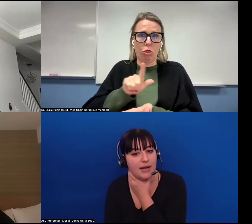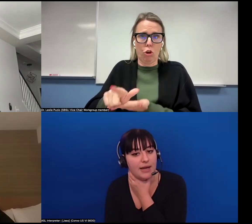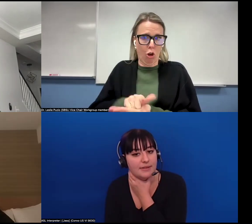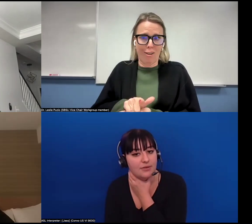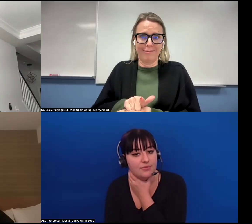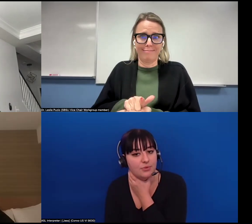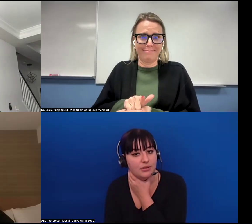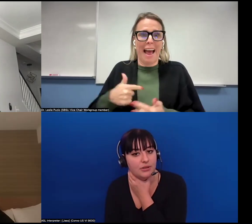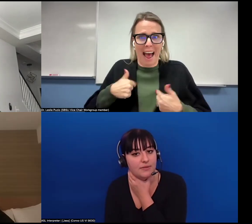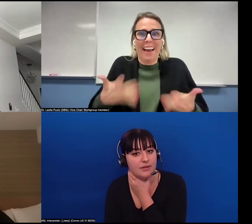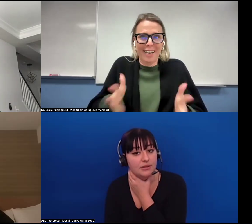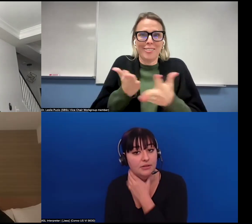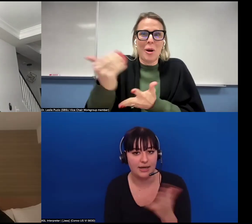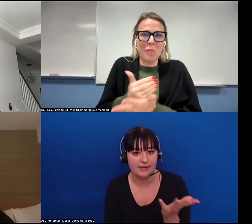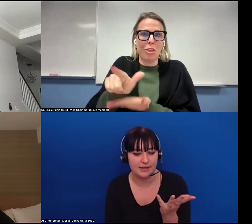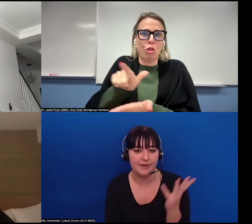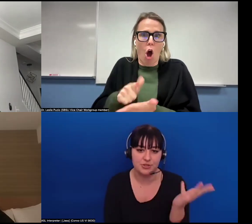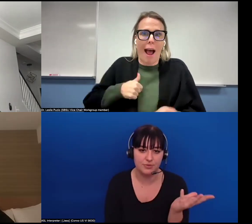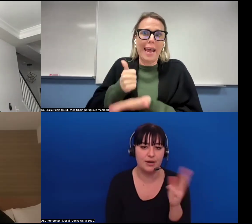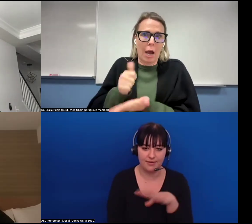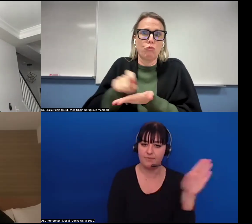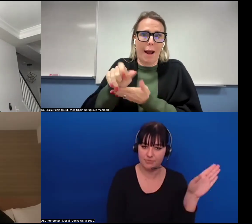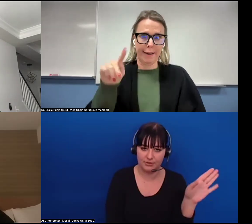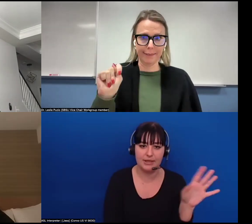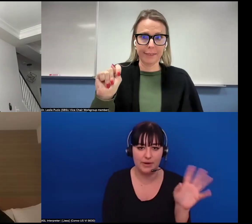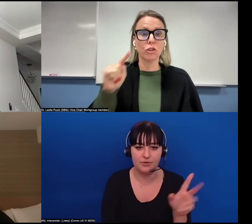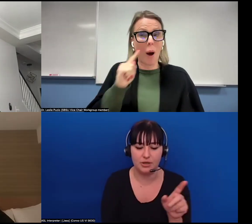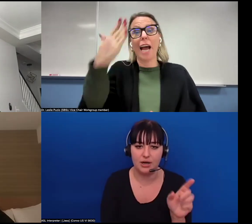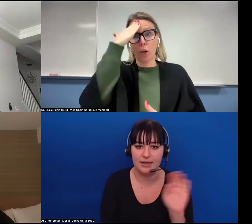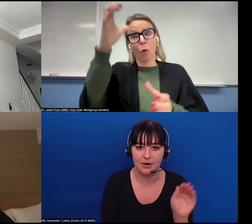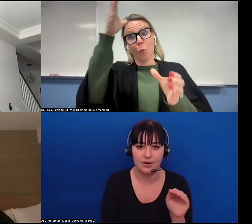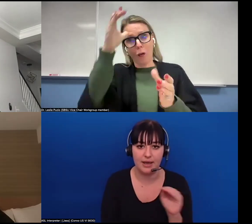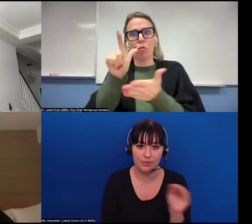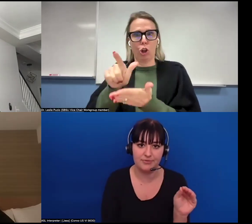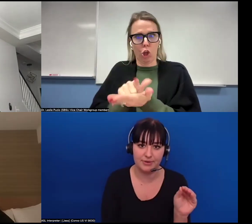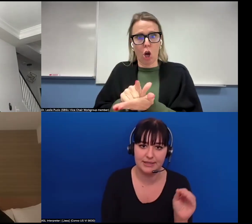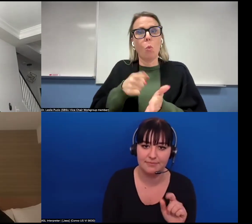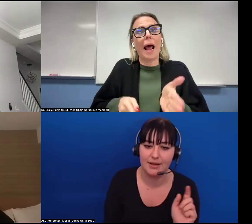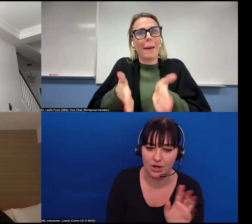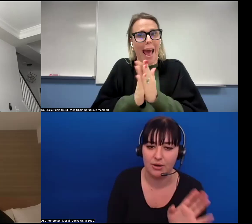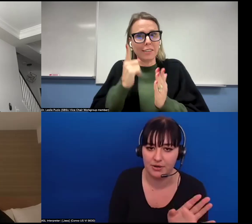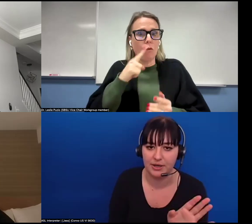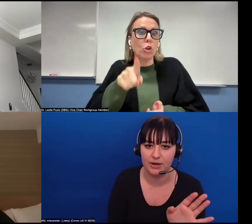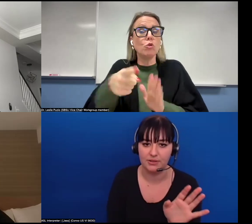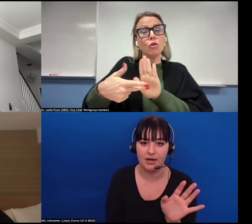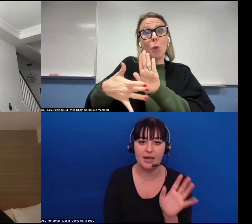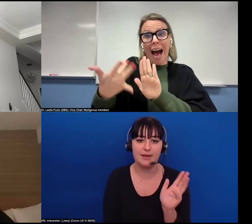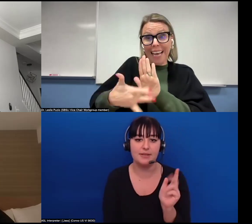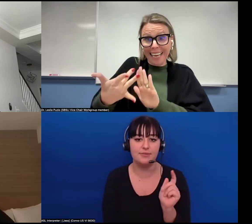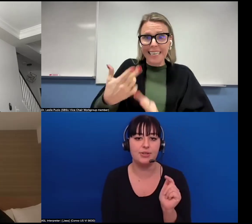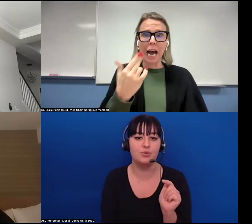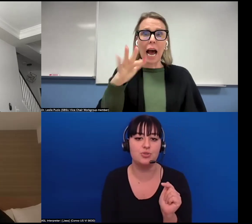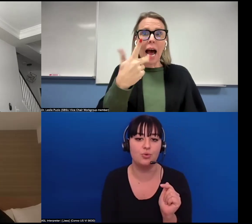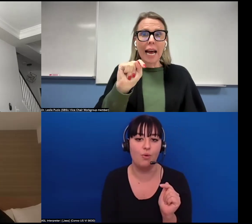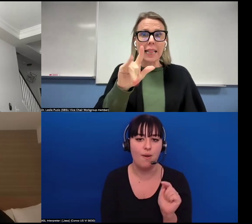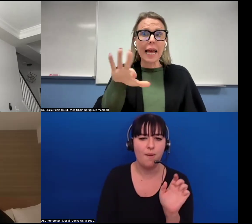I'm not asking for the law itself. I am thoroughly aware of the law and how I've written it. You know, I'm very aware of the law. I am asking